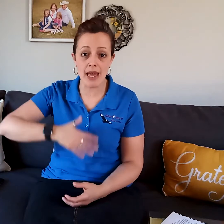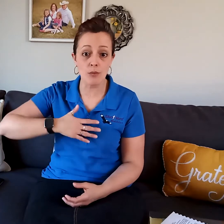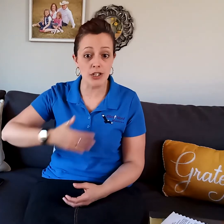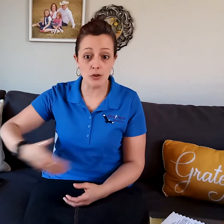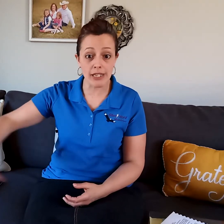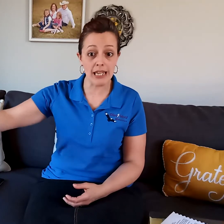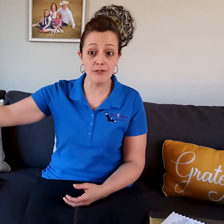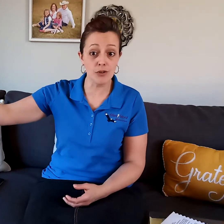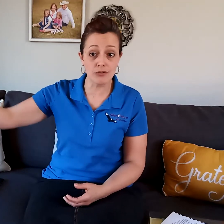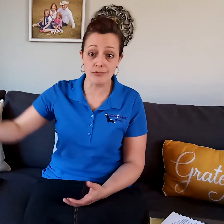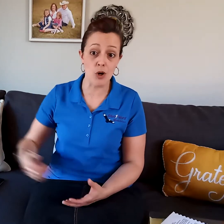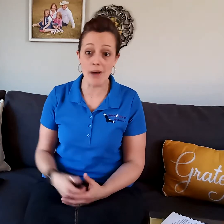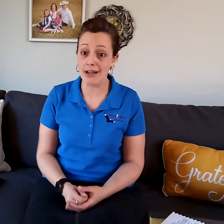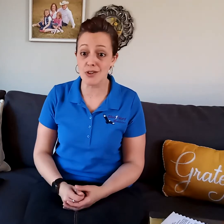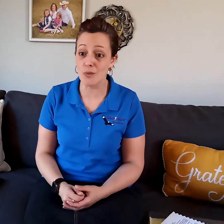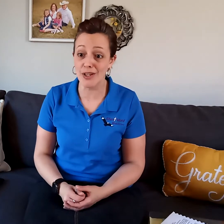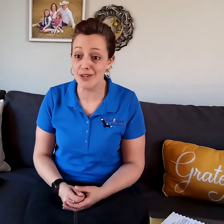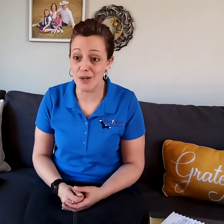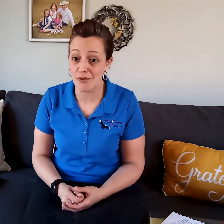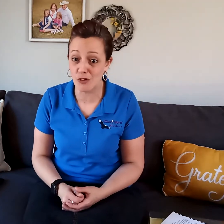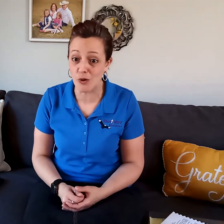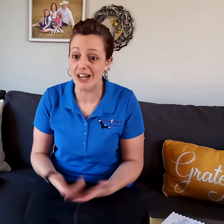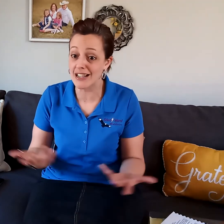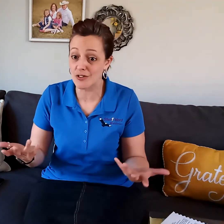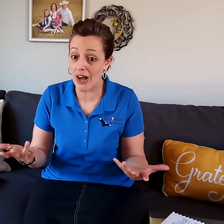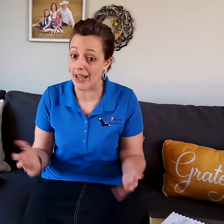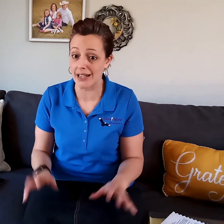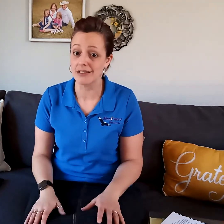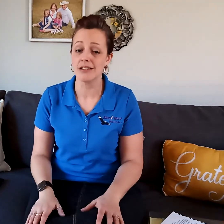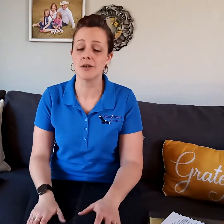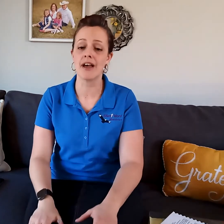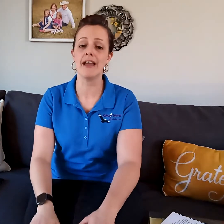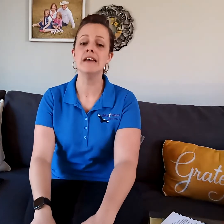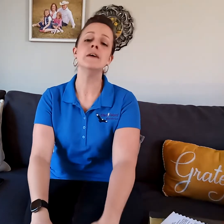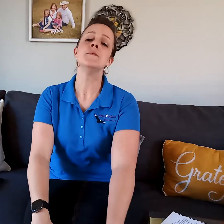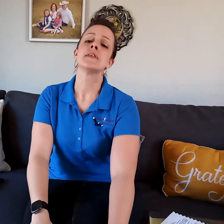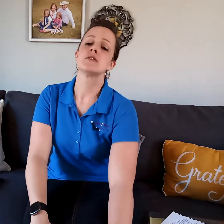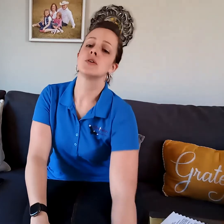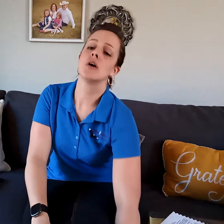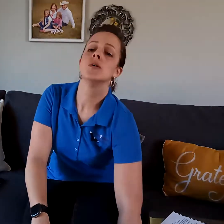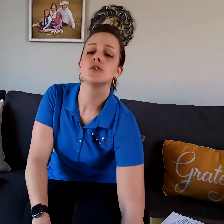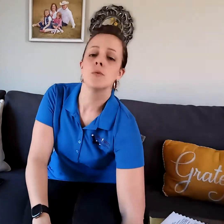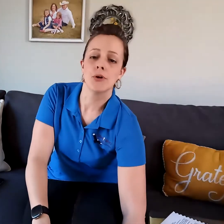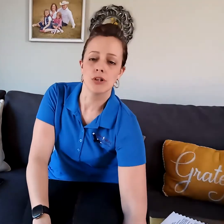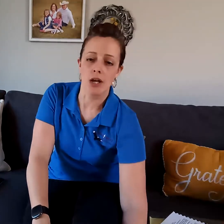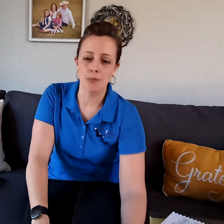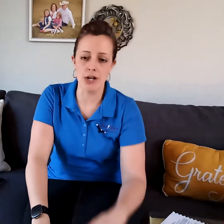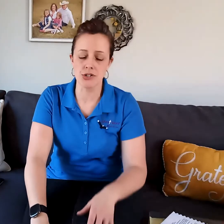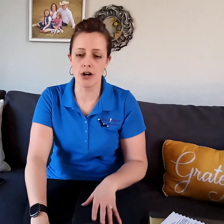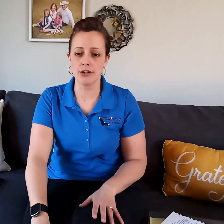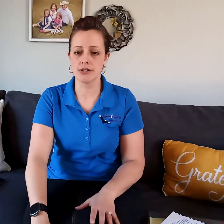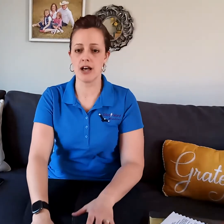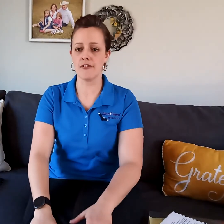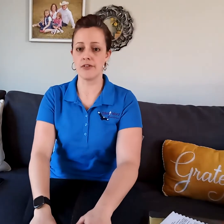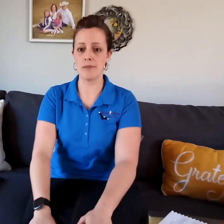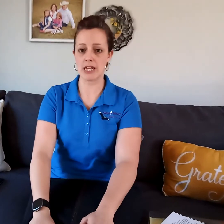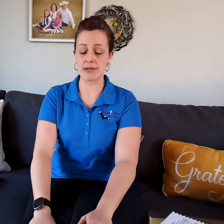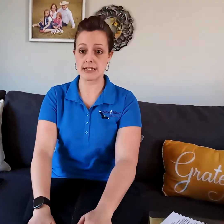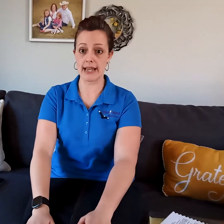when you leave, you go back to the way you did it before, and it's fine, okay? So don't put a lot of pressure on yourself if you make a mistake and the